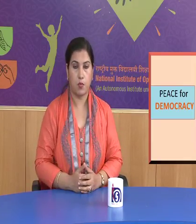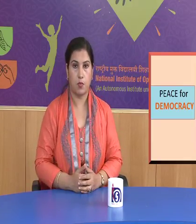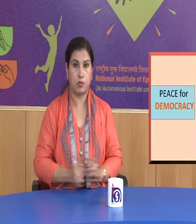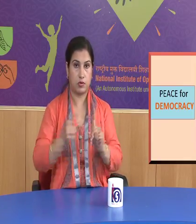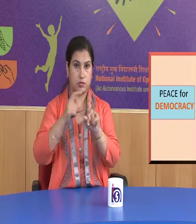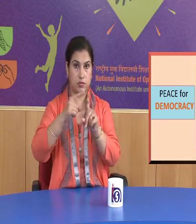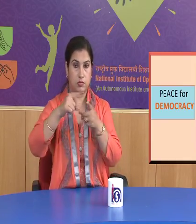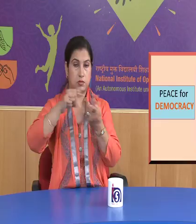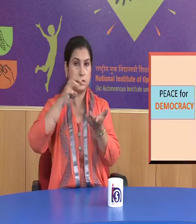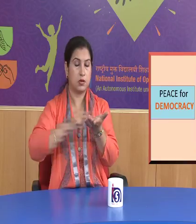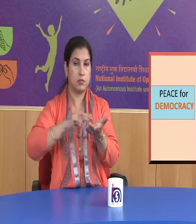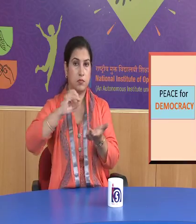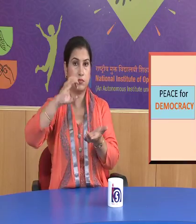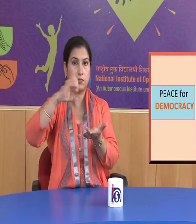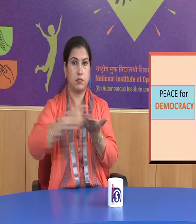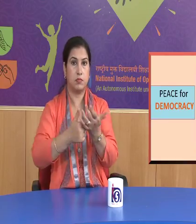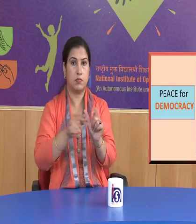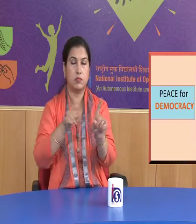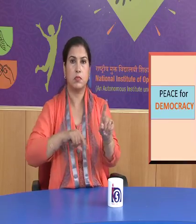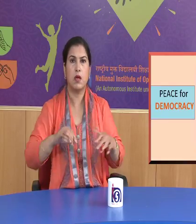democracy cannot function